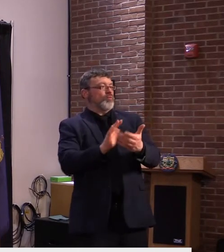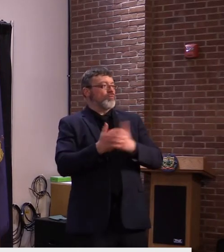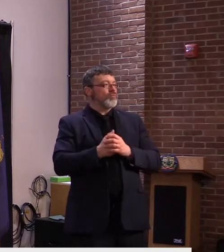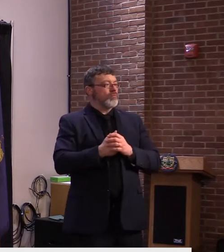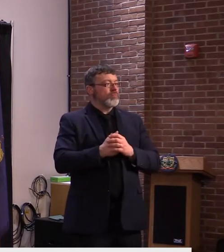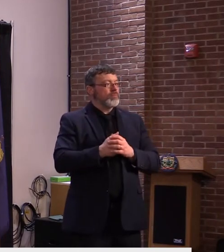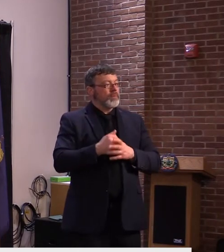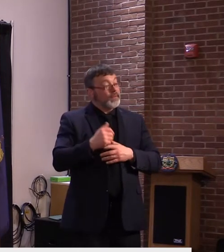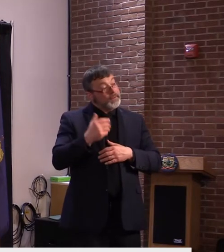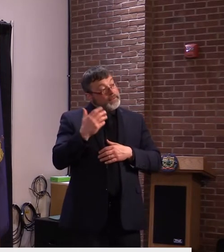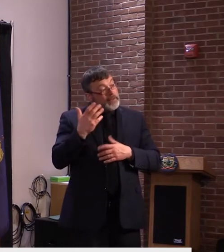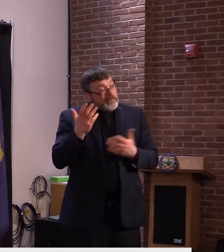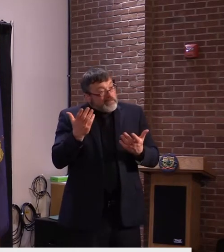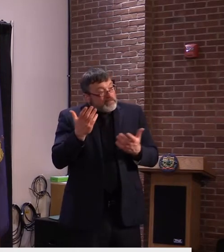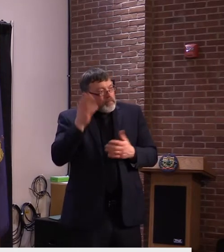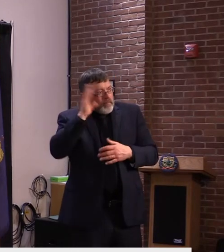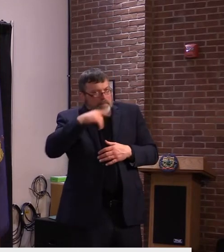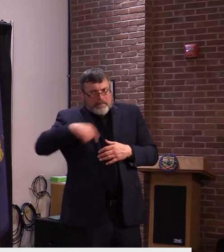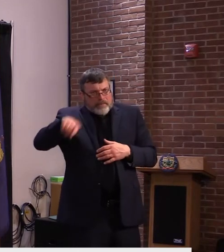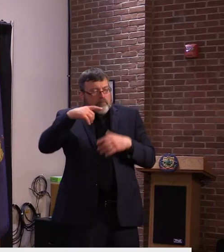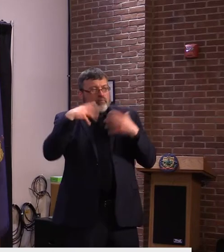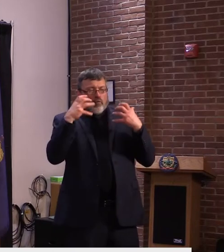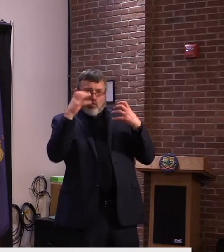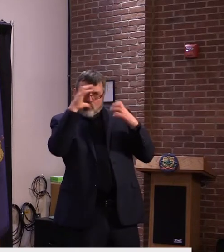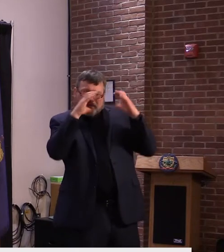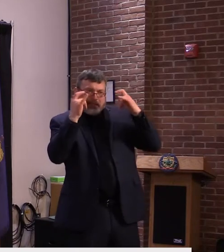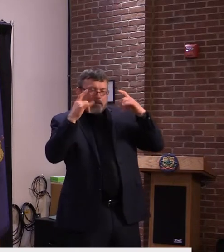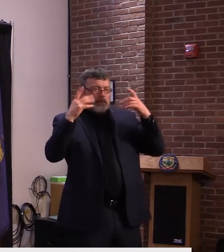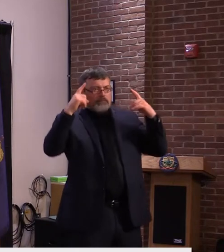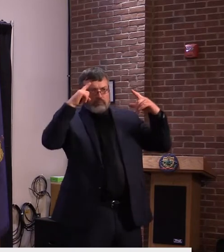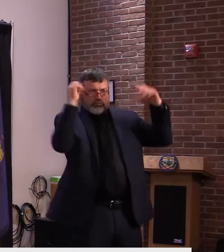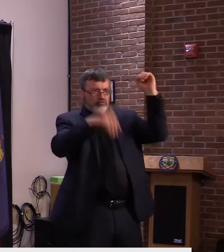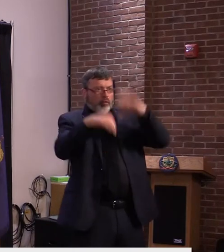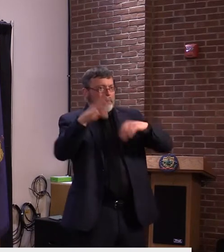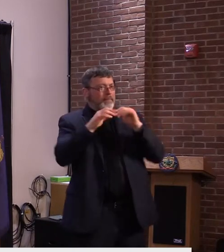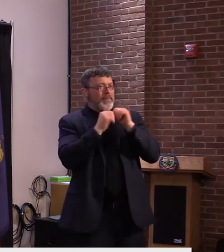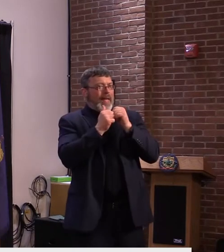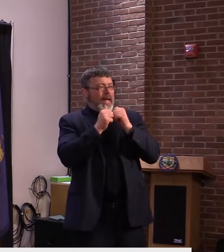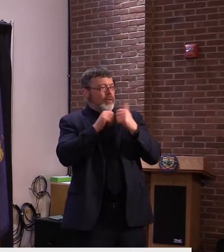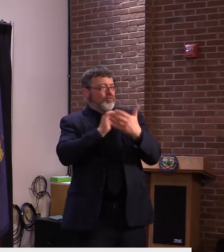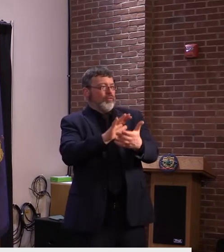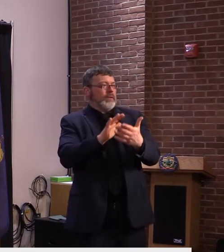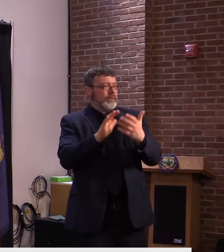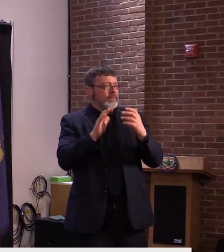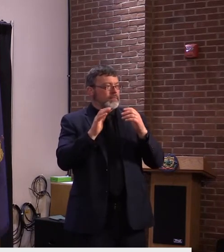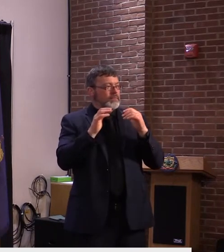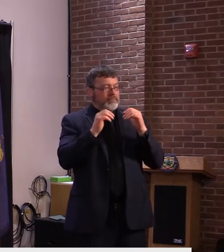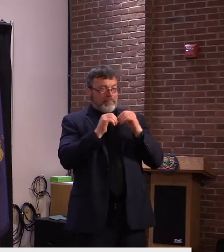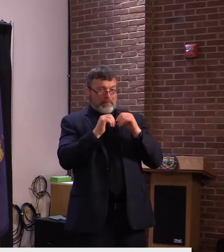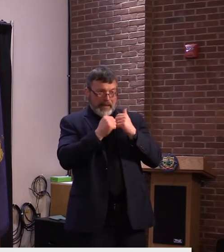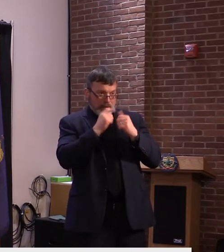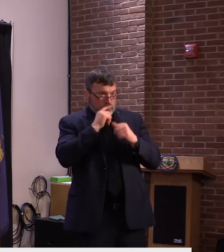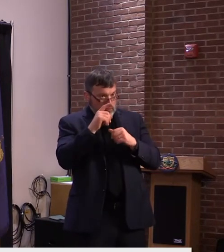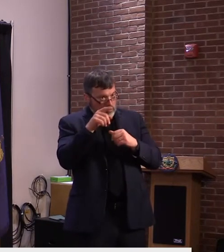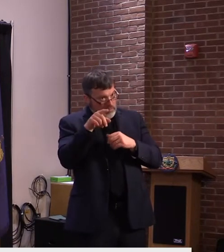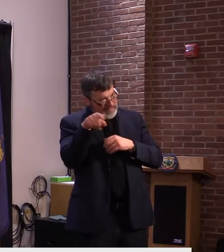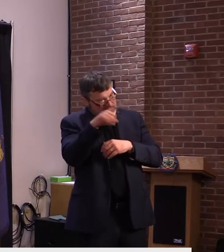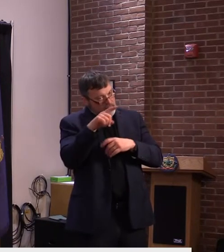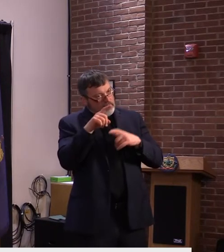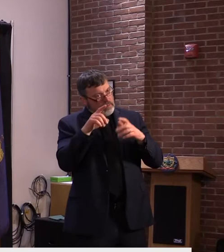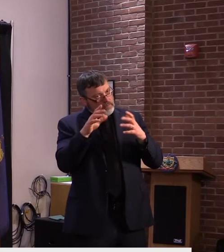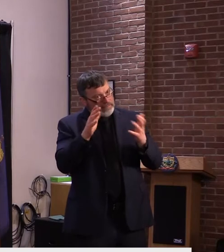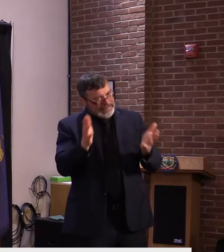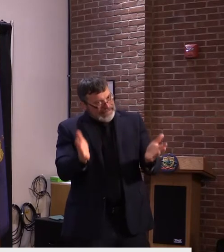find opportunities as well as with testing and making sure that we had vaccines available for the schools, that